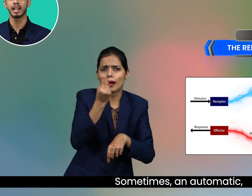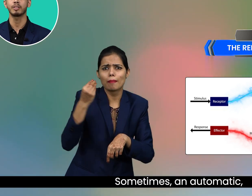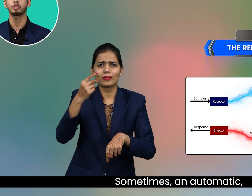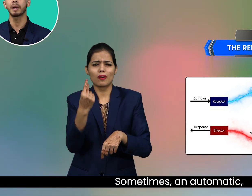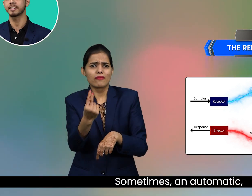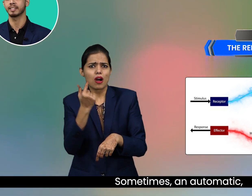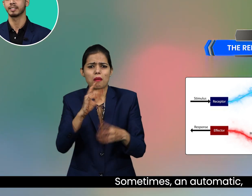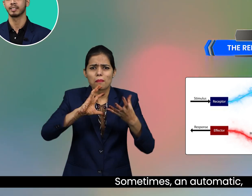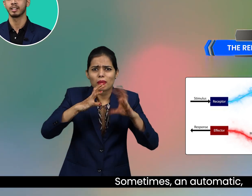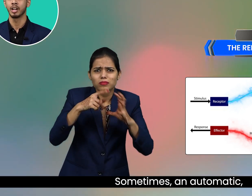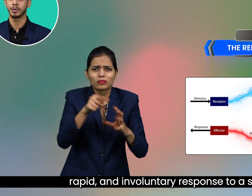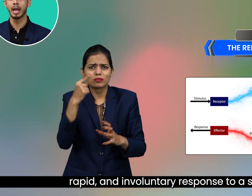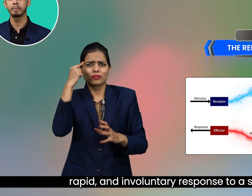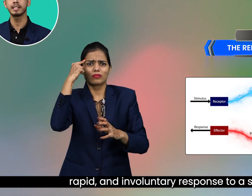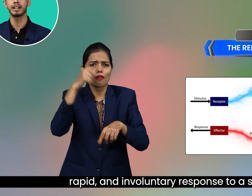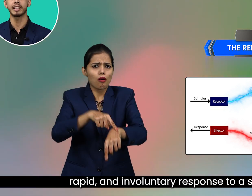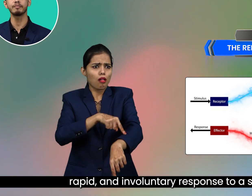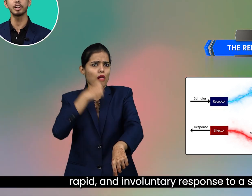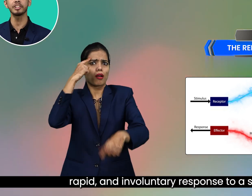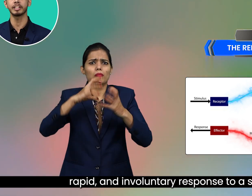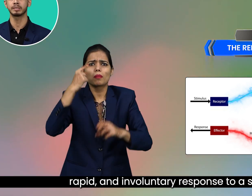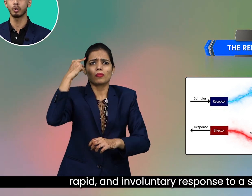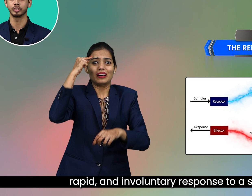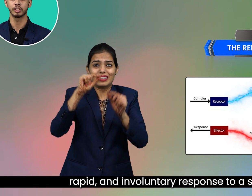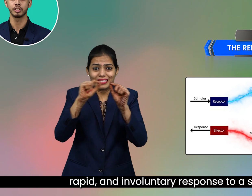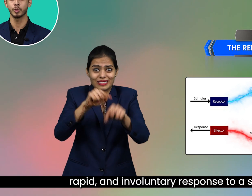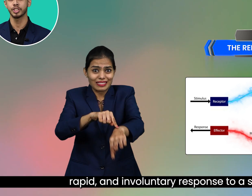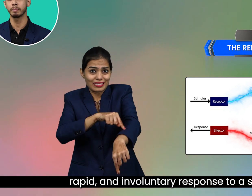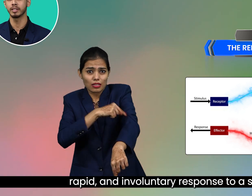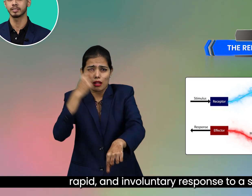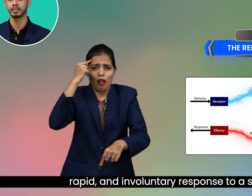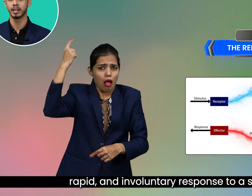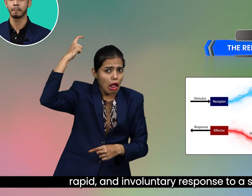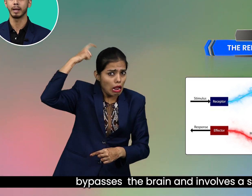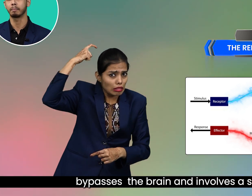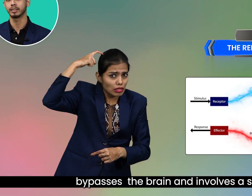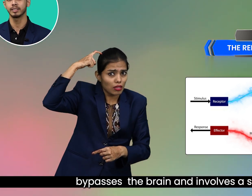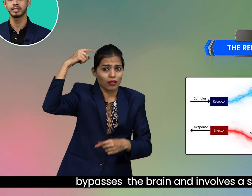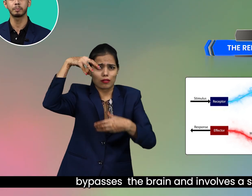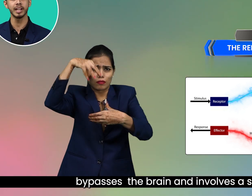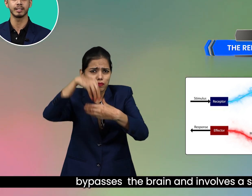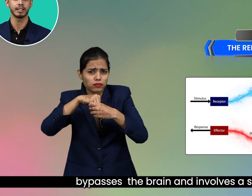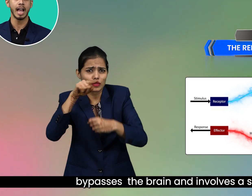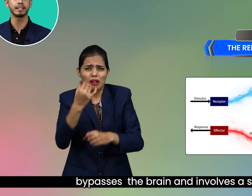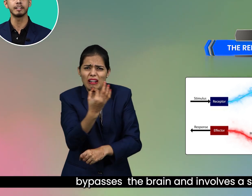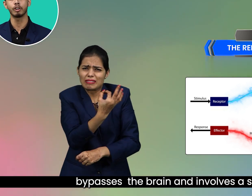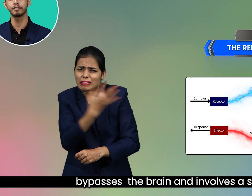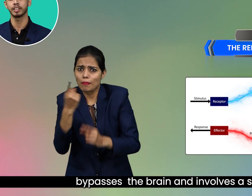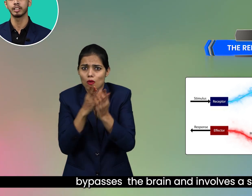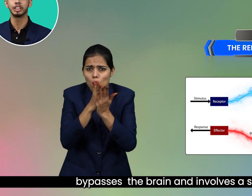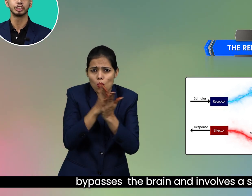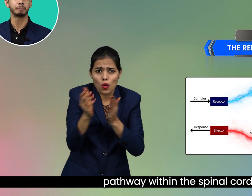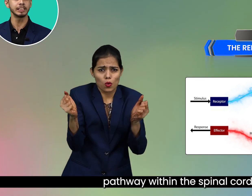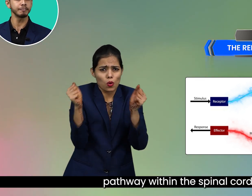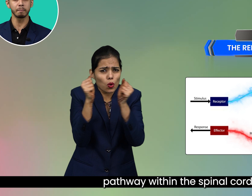Sometimes an automatic, rapid and involuntary response to a stimulus bypasses the brain and involves